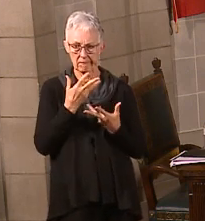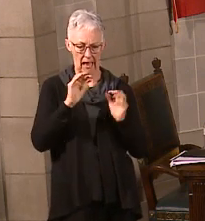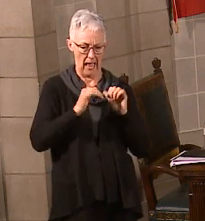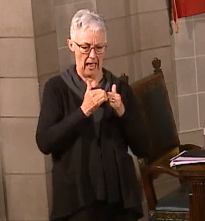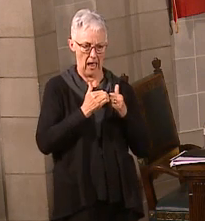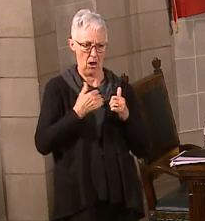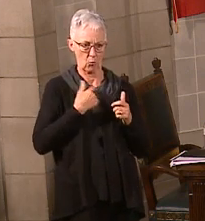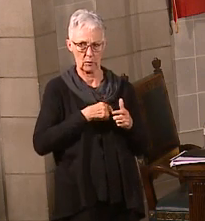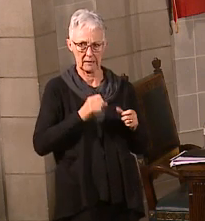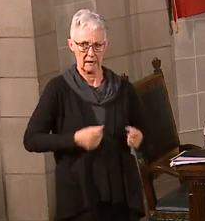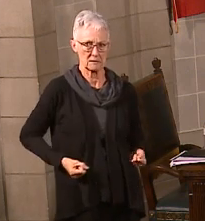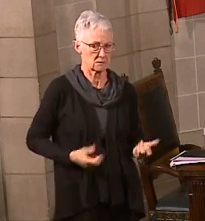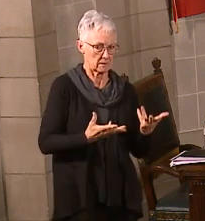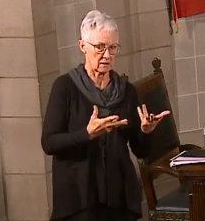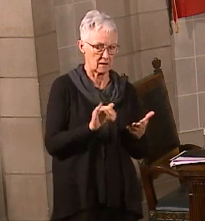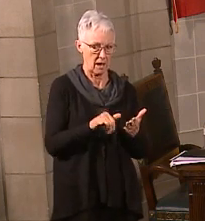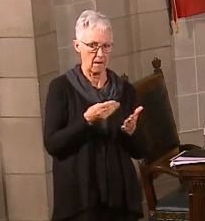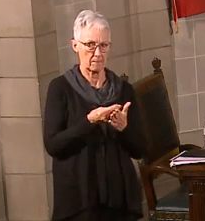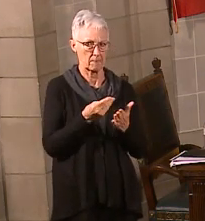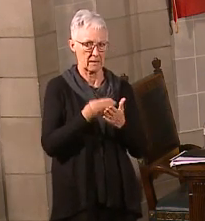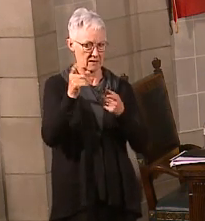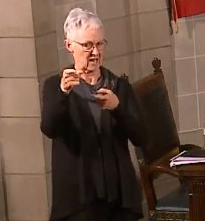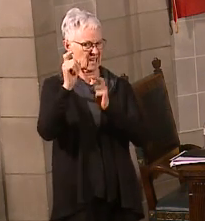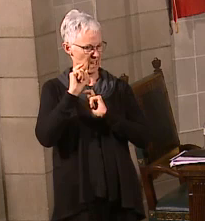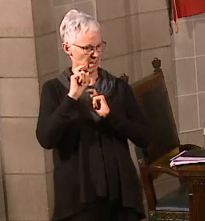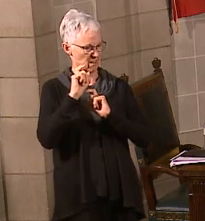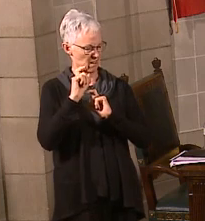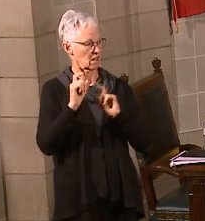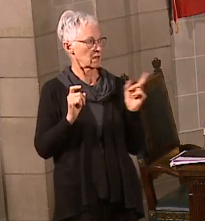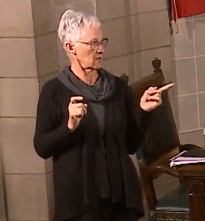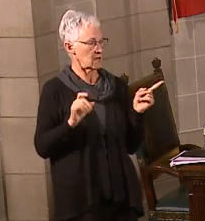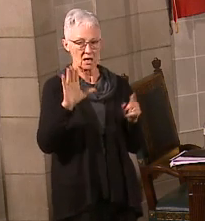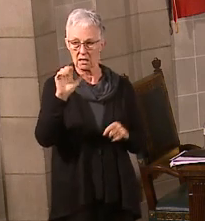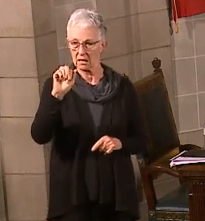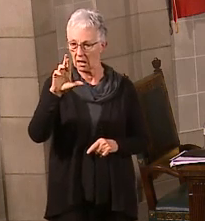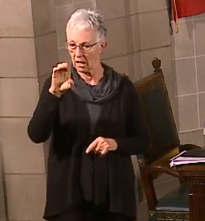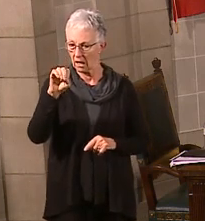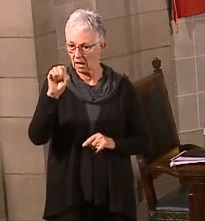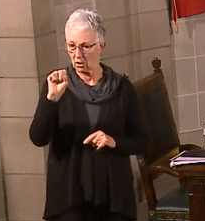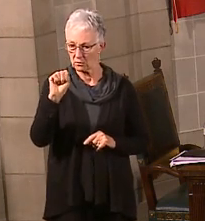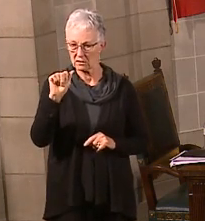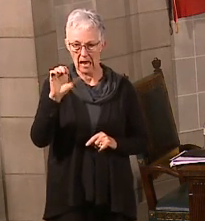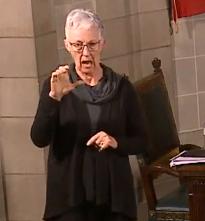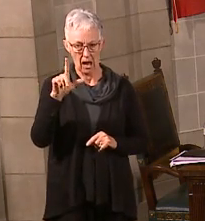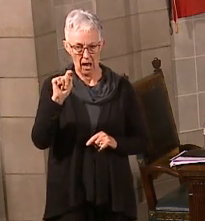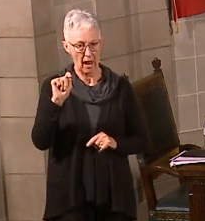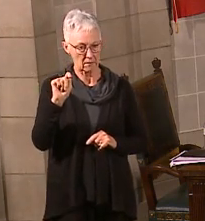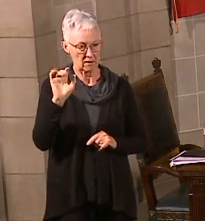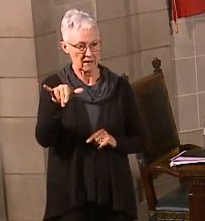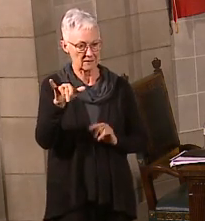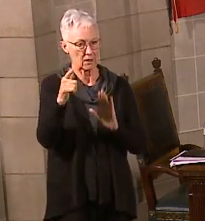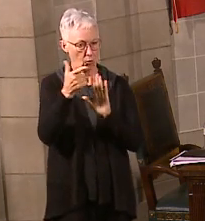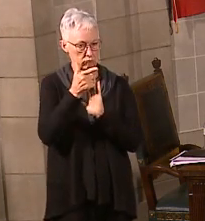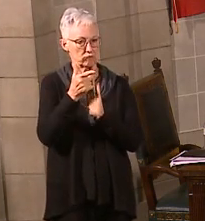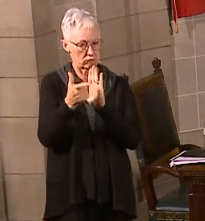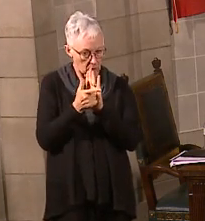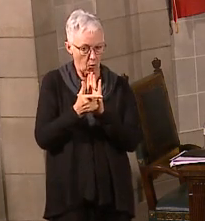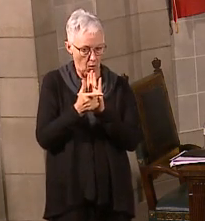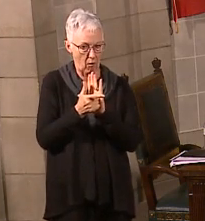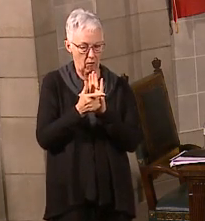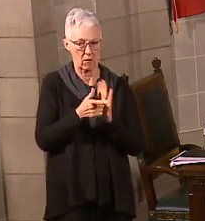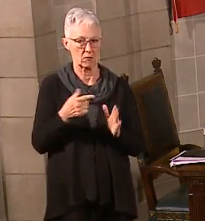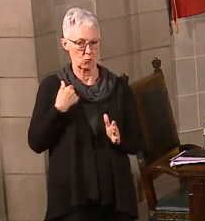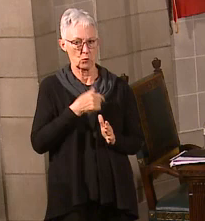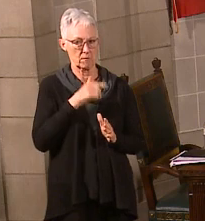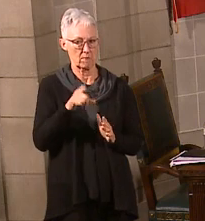government? Again, so the CARES Act is a law, and you have to comply with the law. So, for example, one of the things we've been specifically told